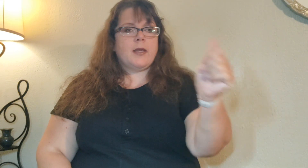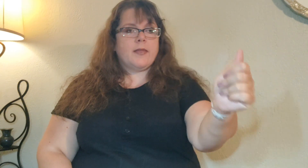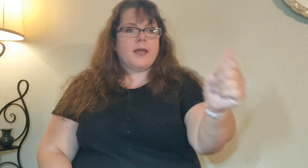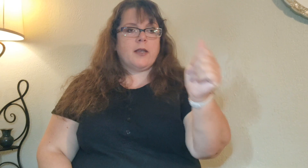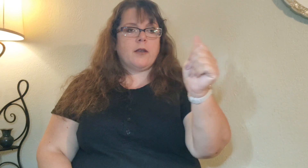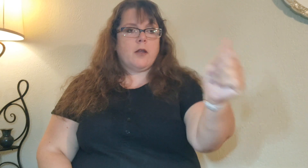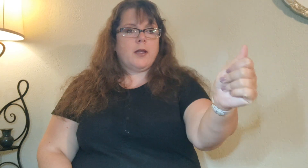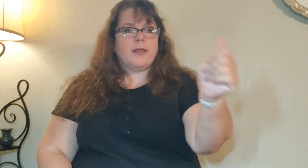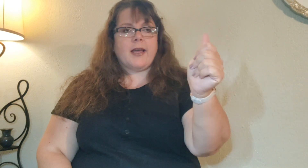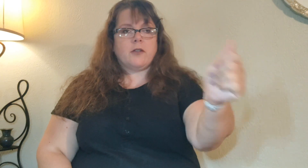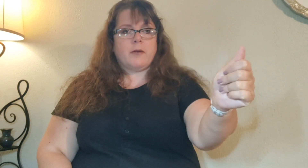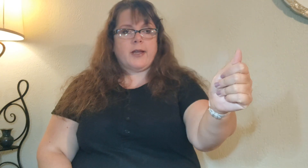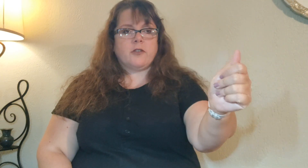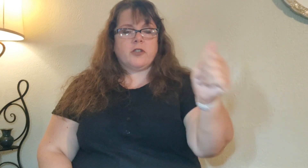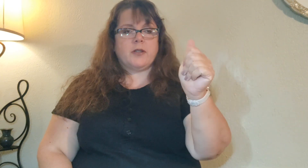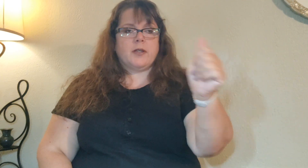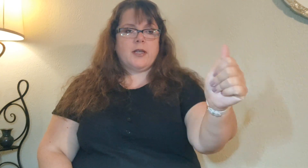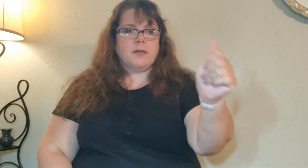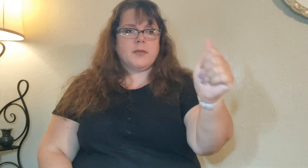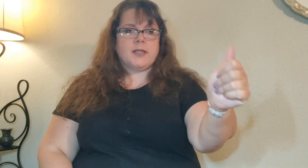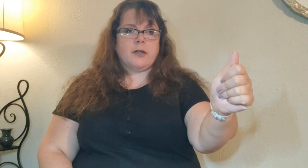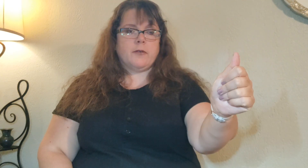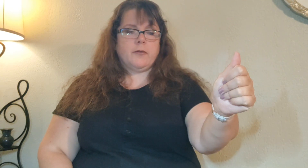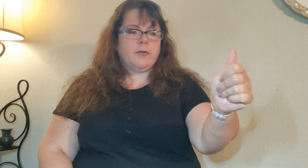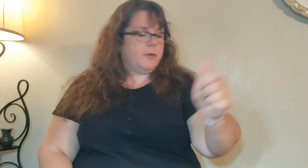and then in that direction, himself.